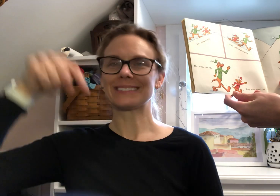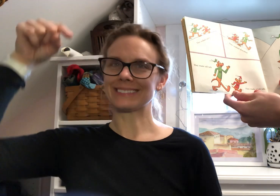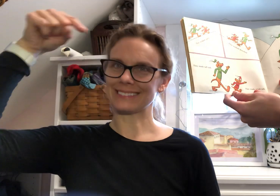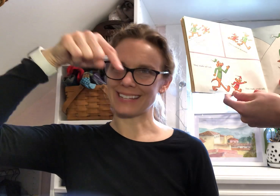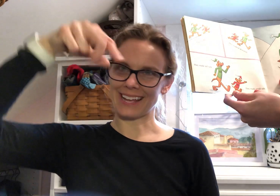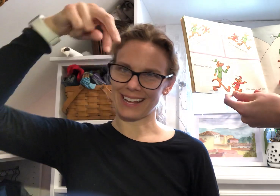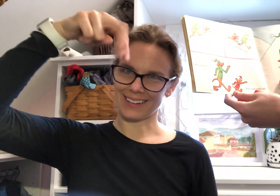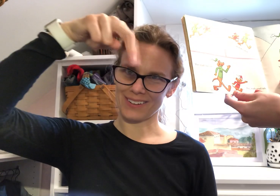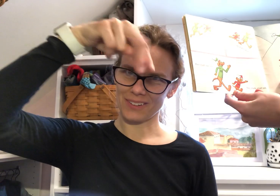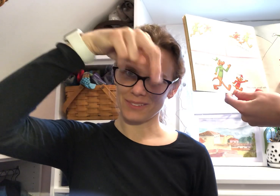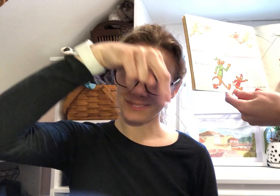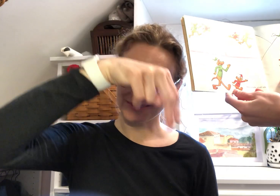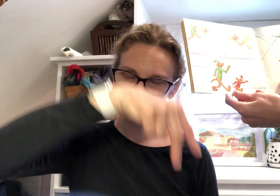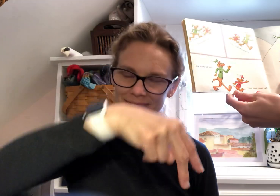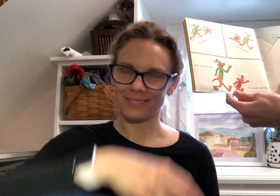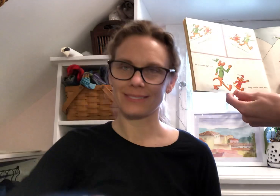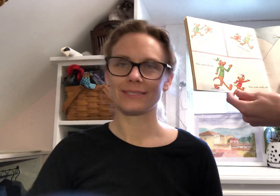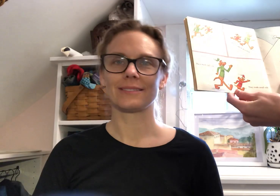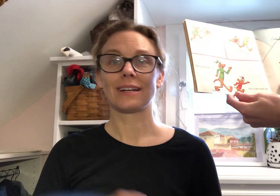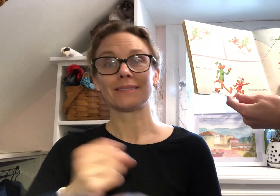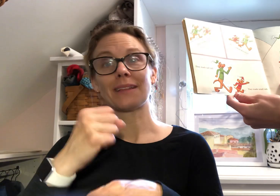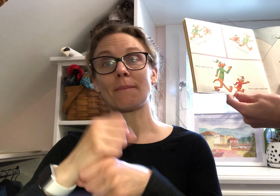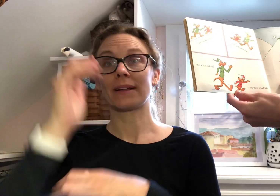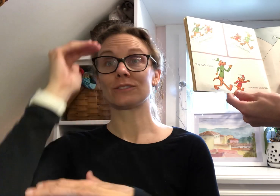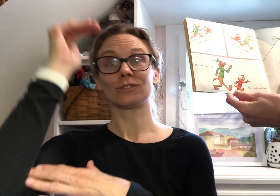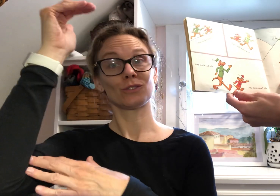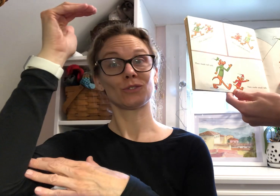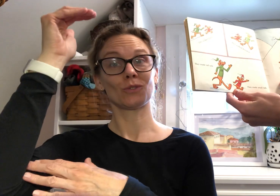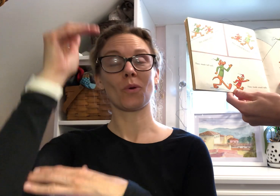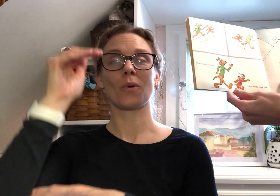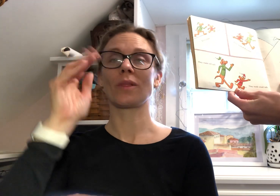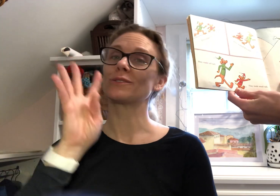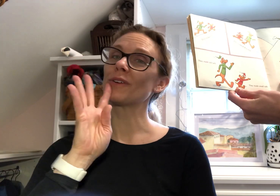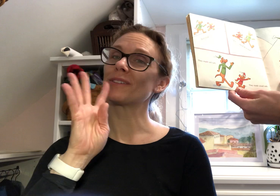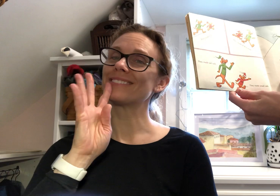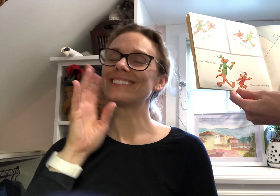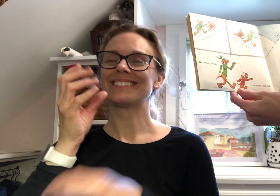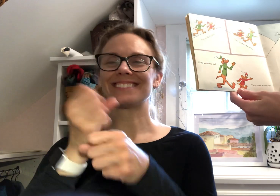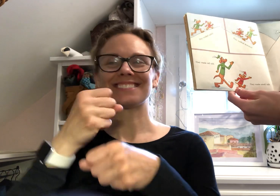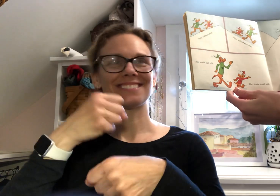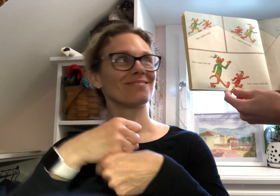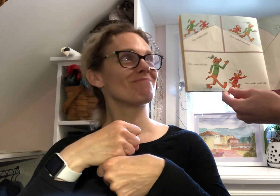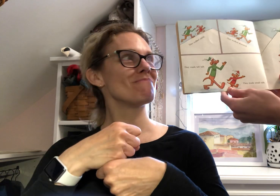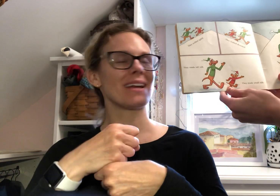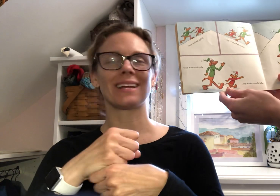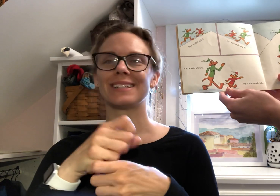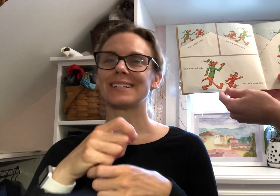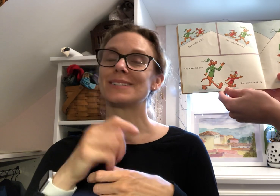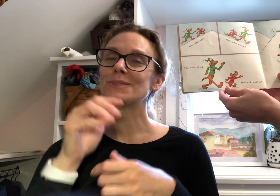"Let's take a walk," Fred said to Ted. "A good idea," said Ted to